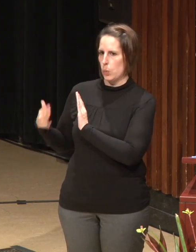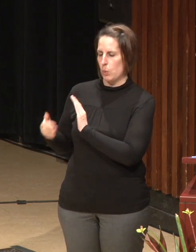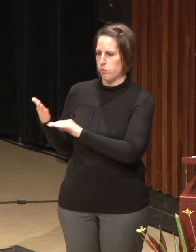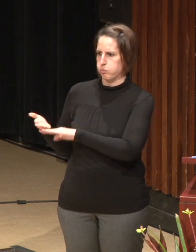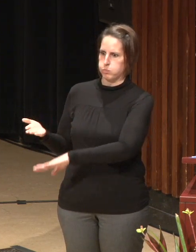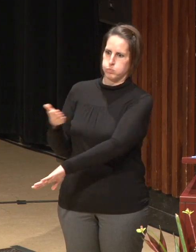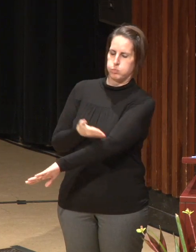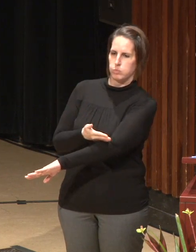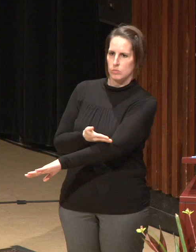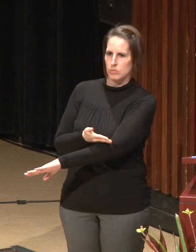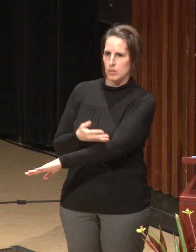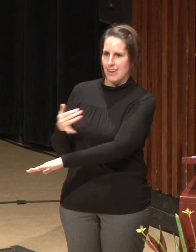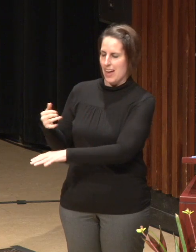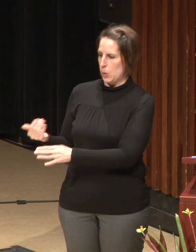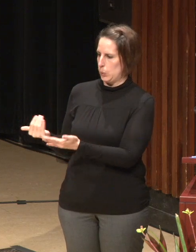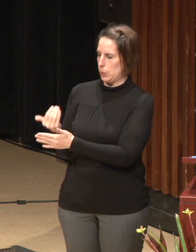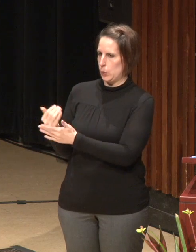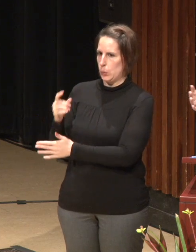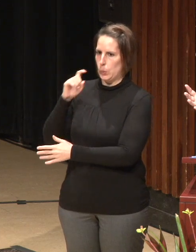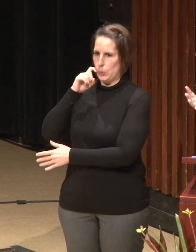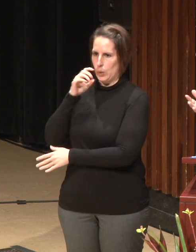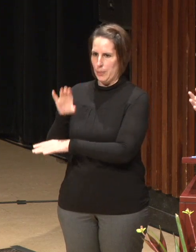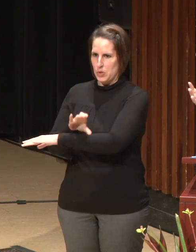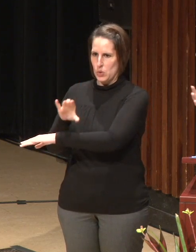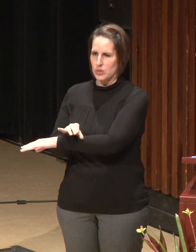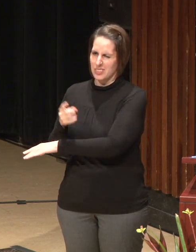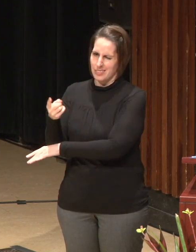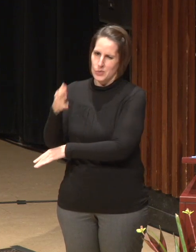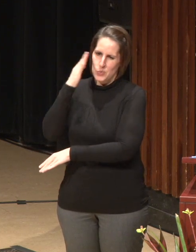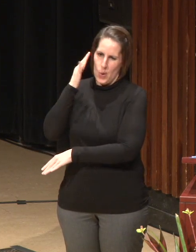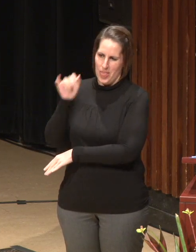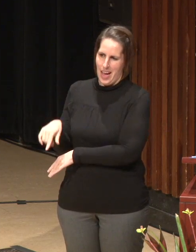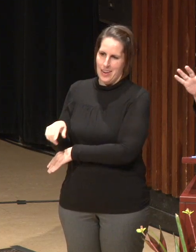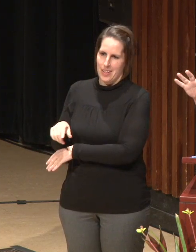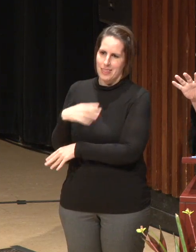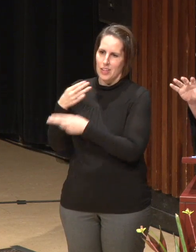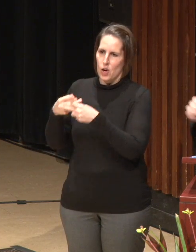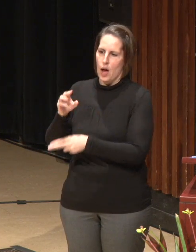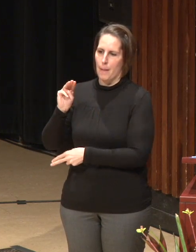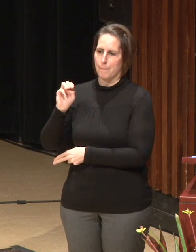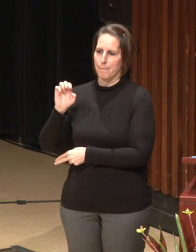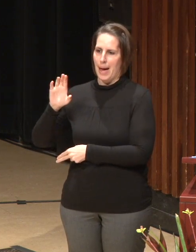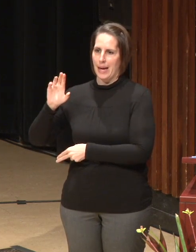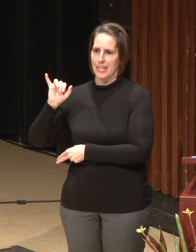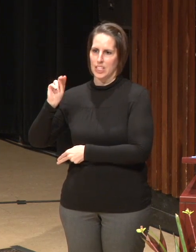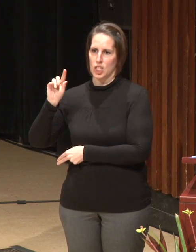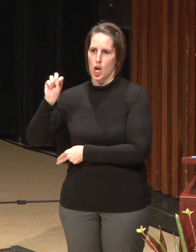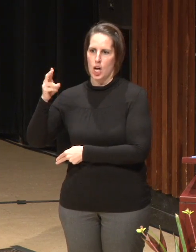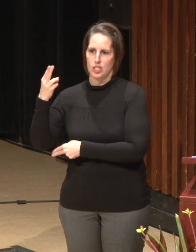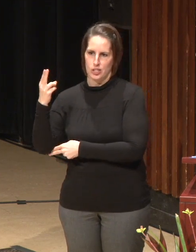line of computers. These ones you might have heard of. They ended up going with the name Macintosh.